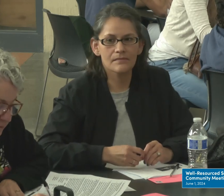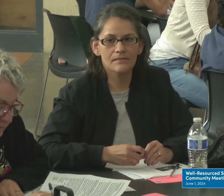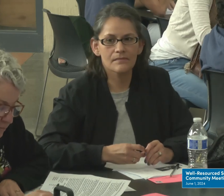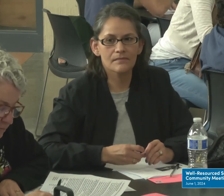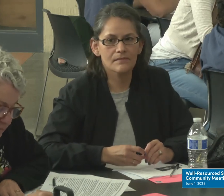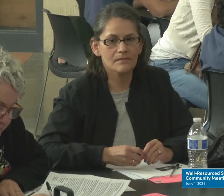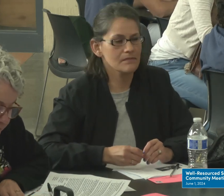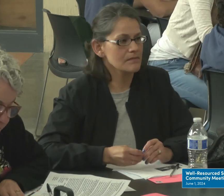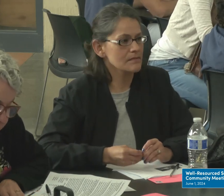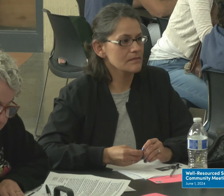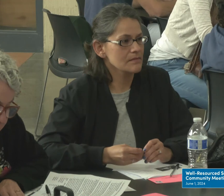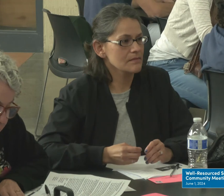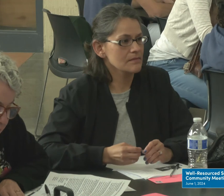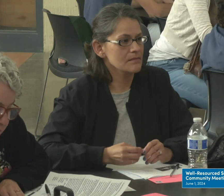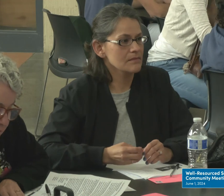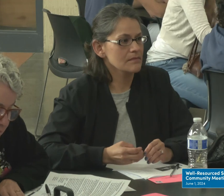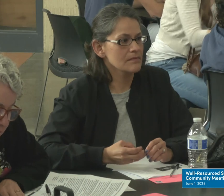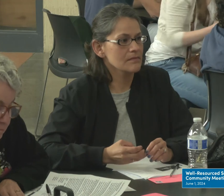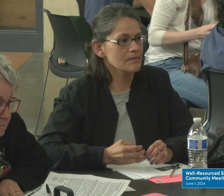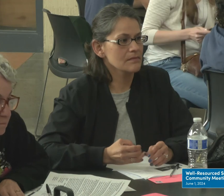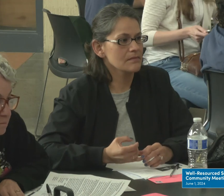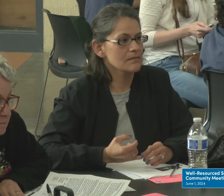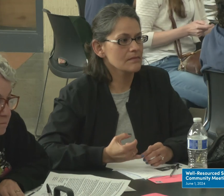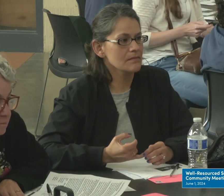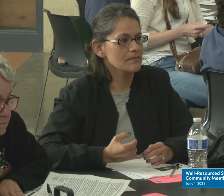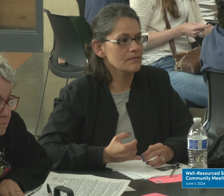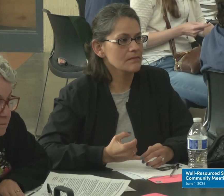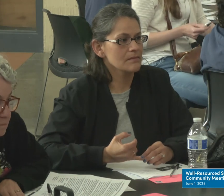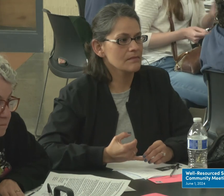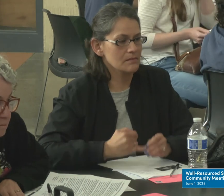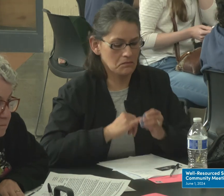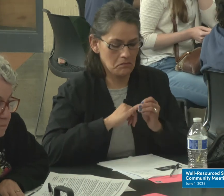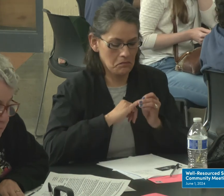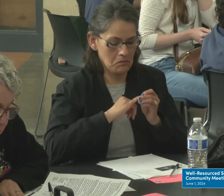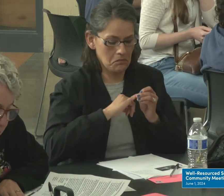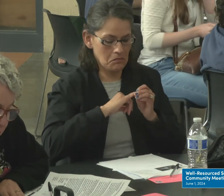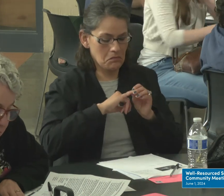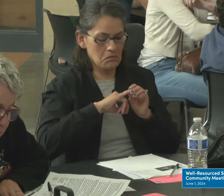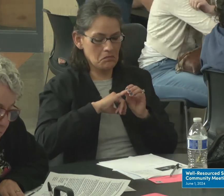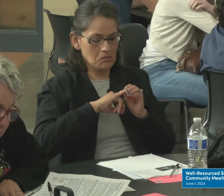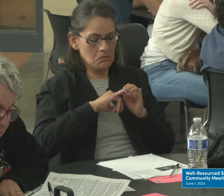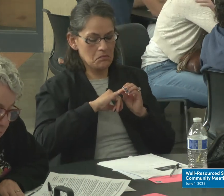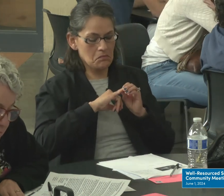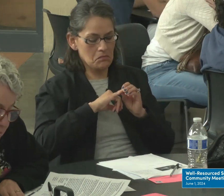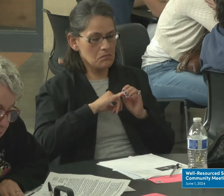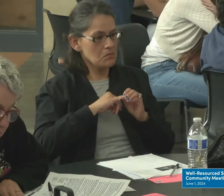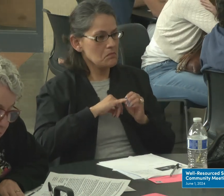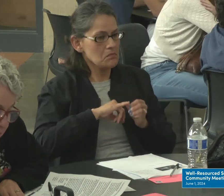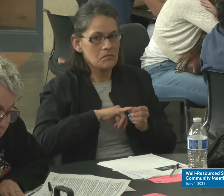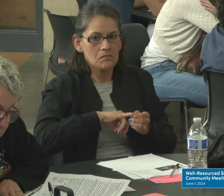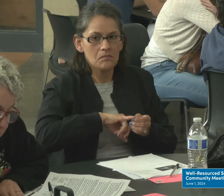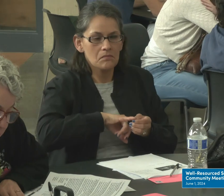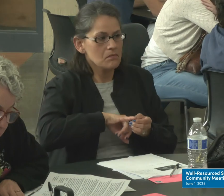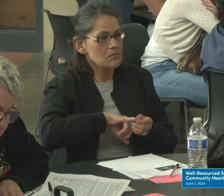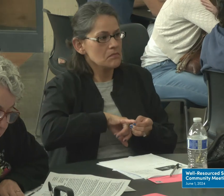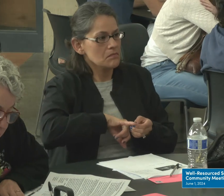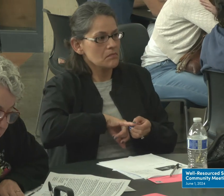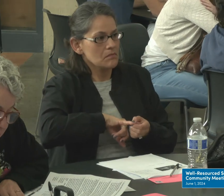panel. If you have any final questions that you've written down, we'll come around and pick those up.